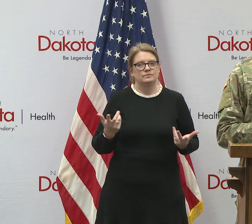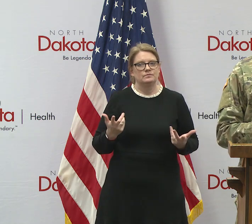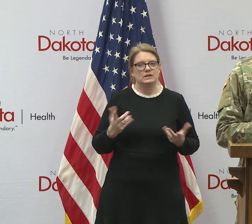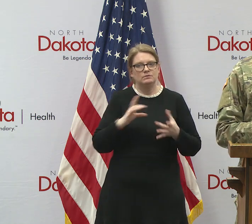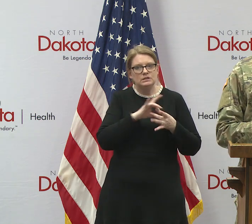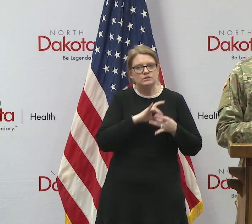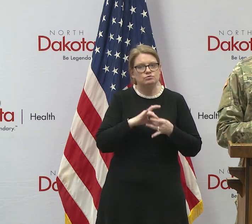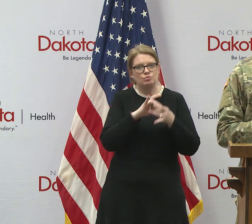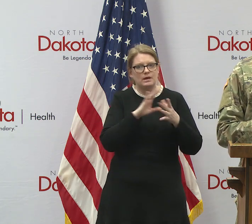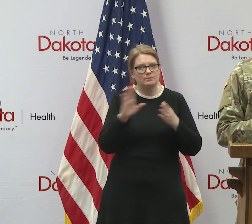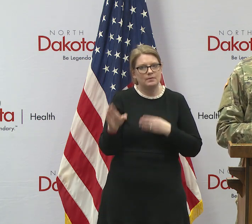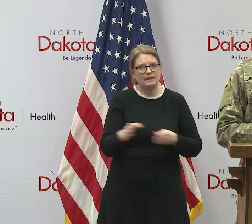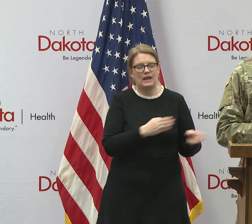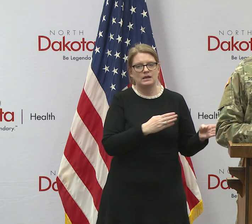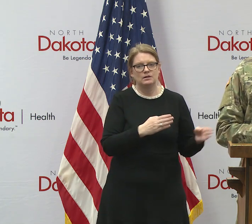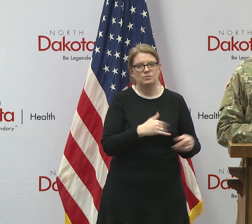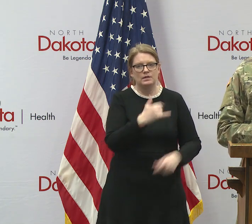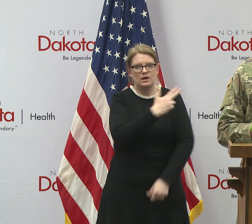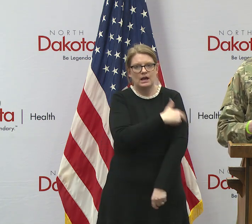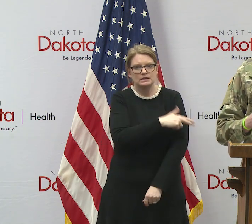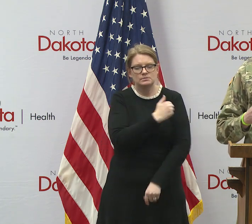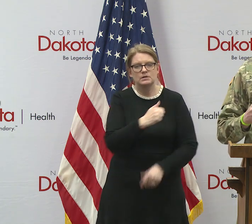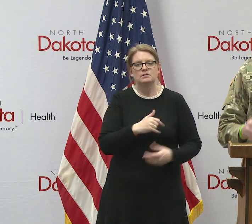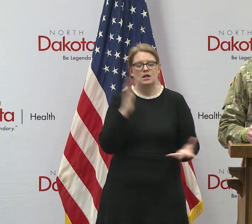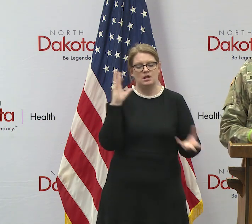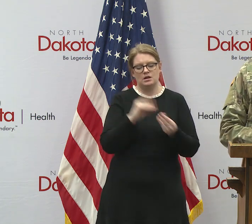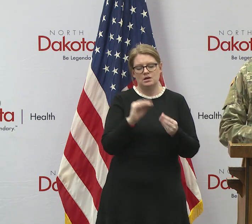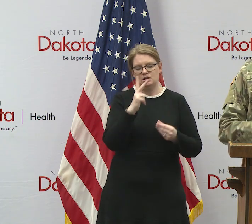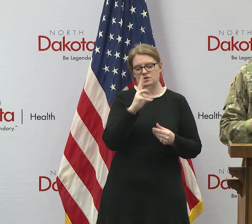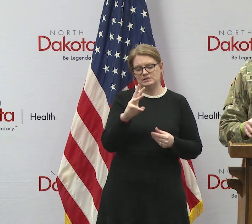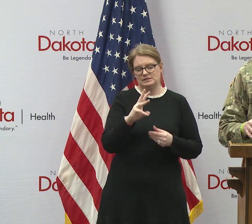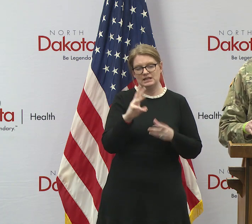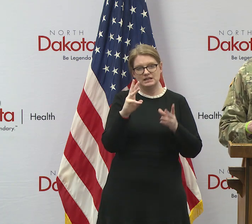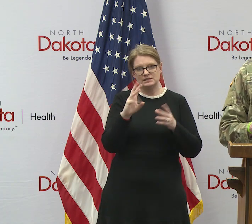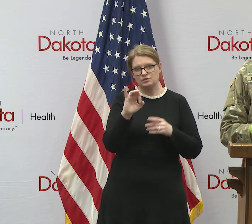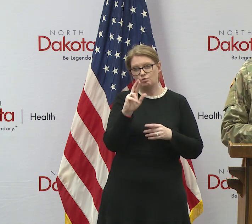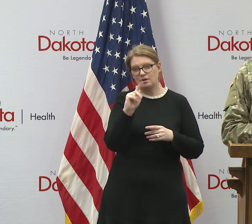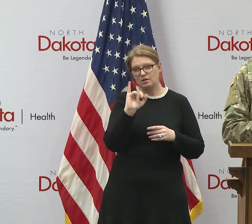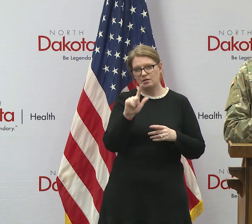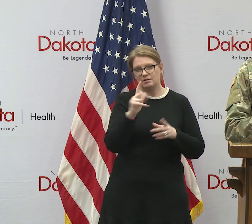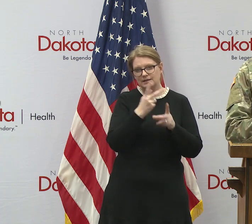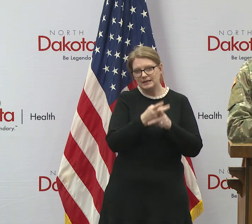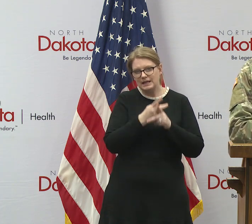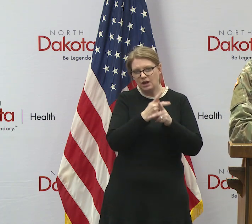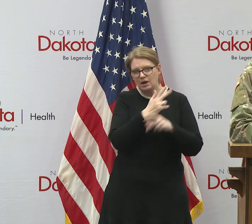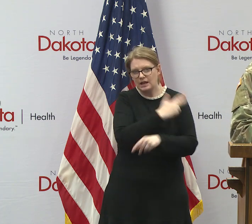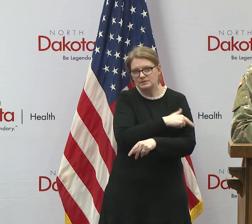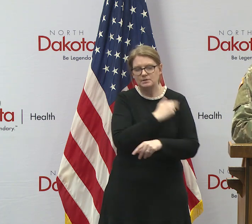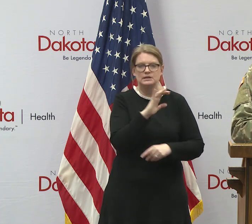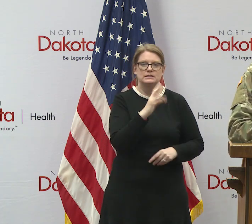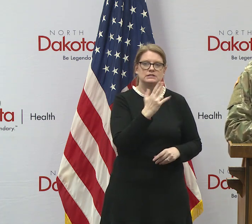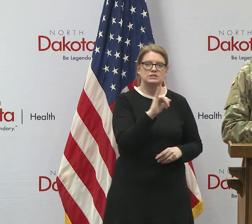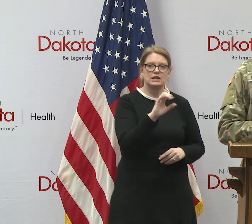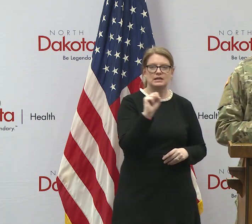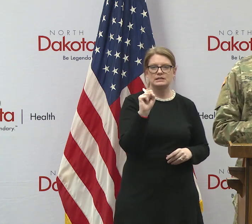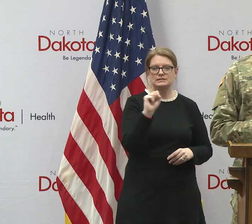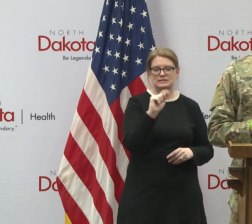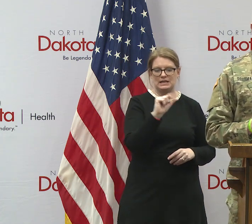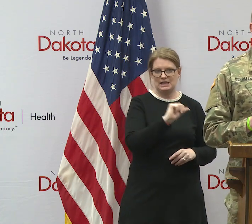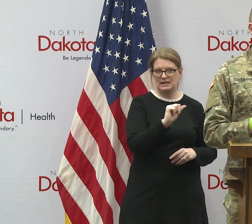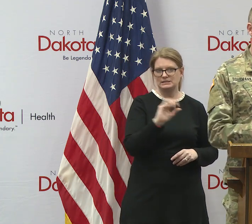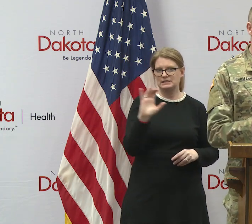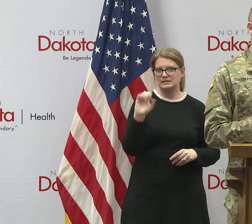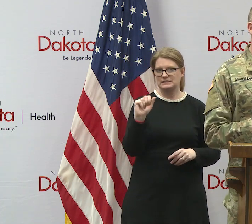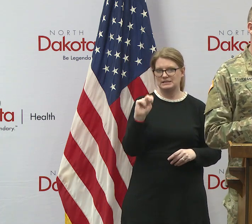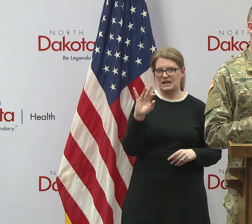planning with our hospitals. We have 36 critical care hospitals across the state. CHI, St. Alexius, and Sanford